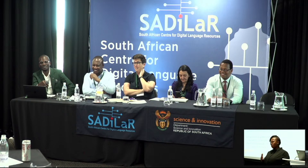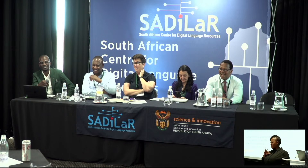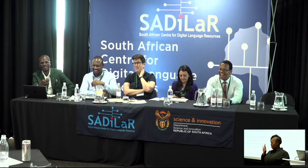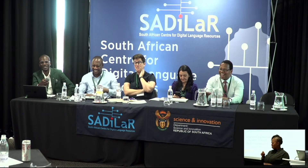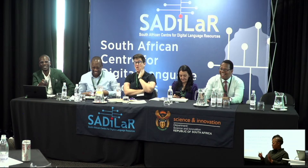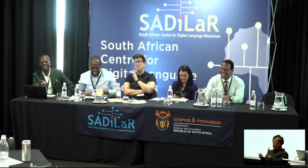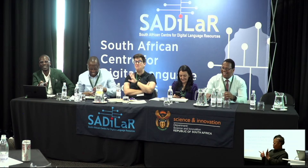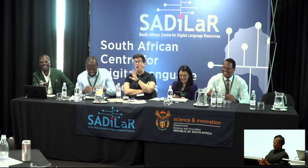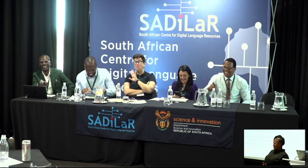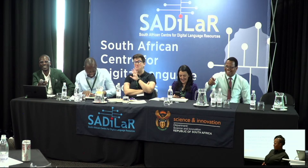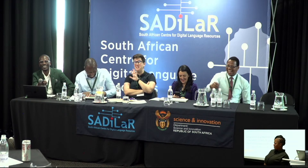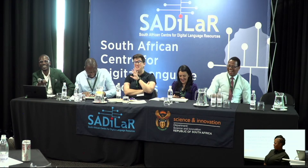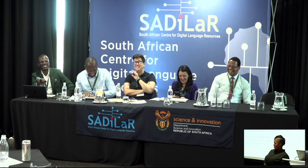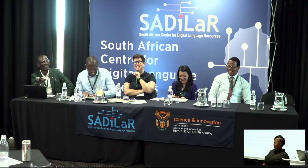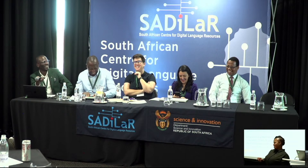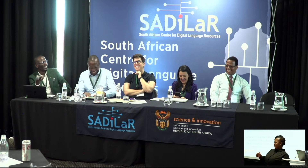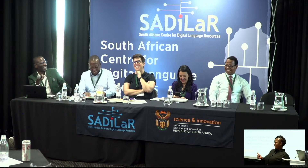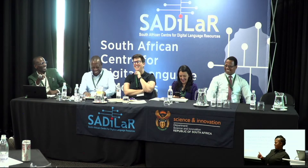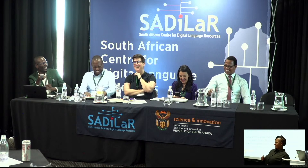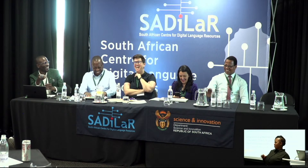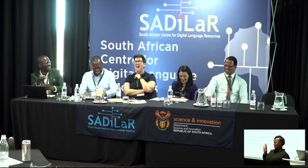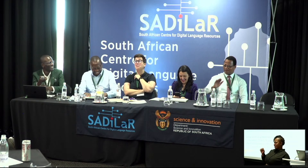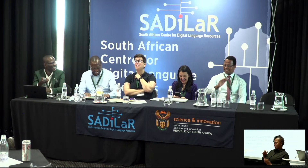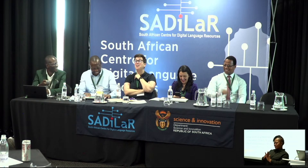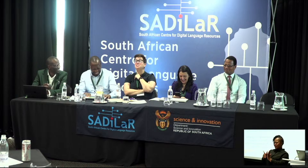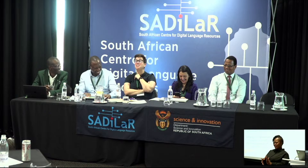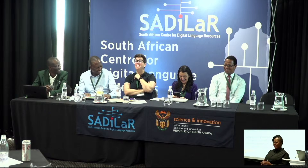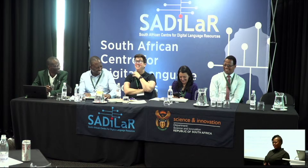The lawyer is shaking her head.